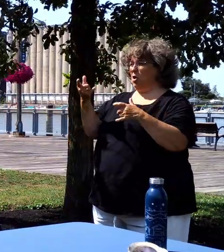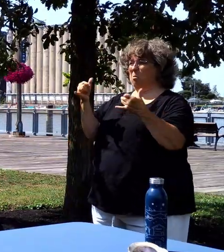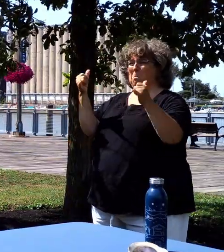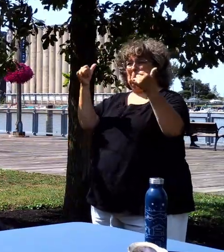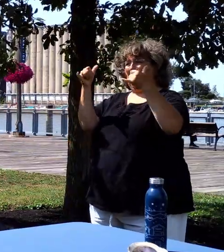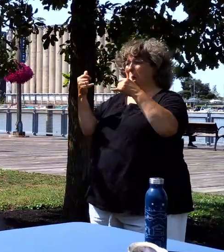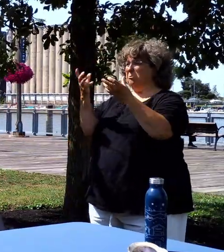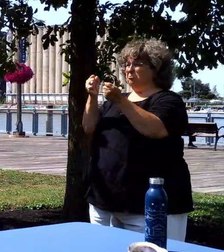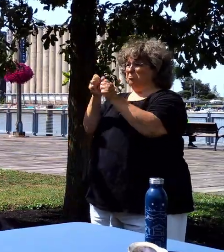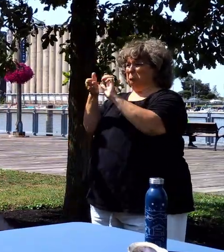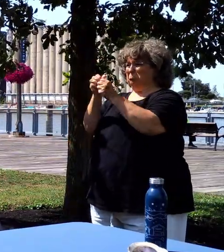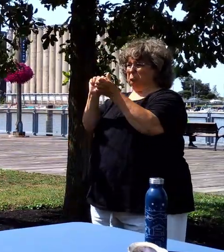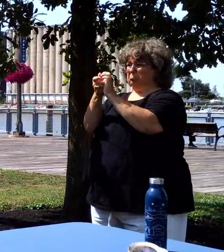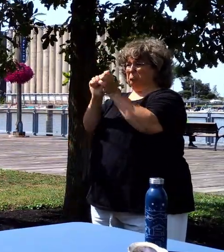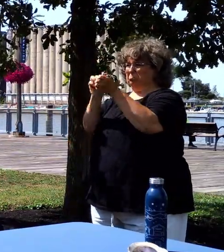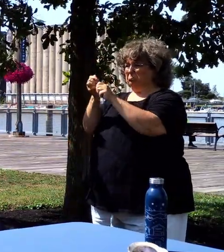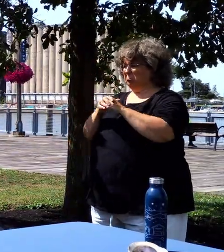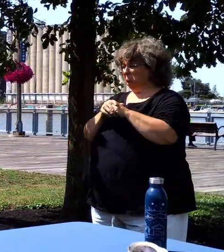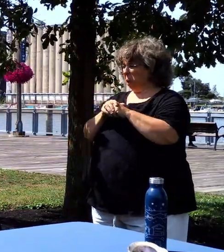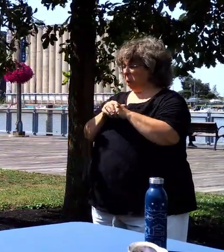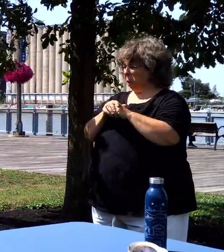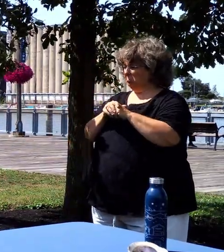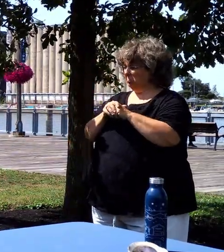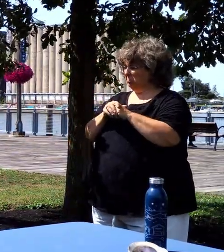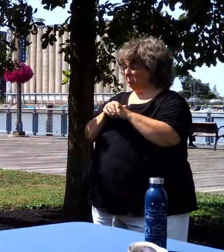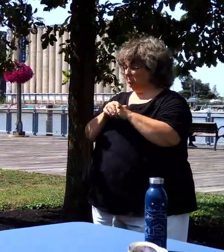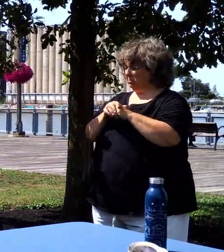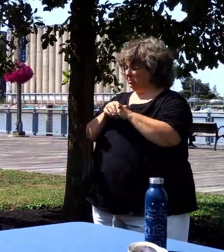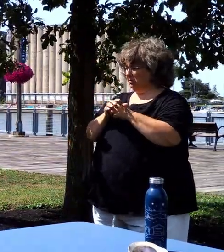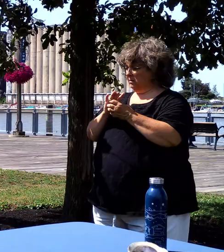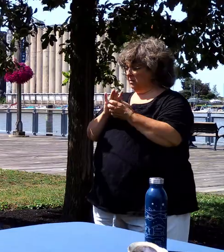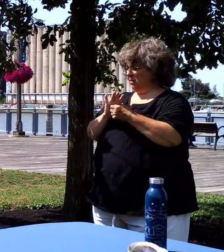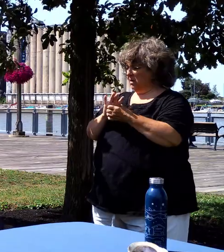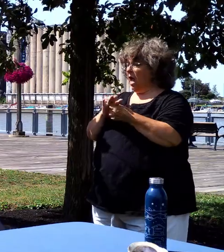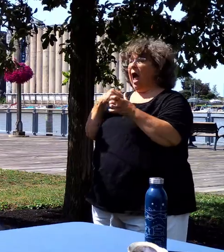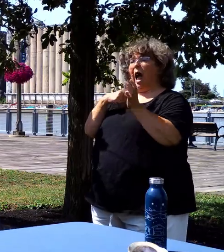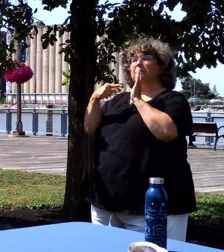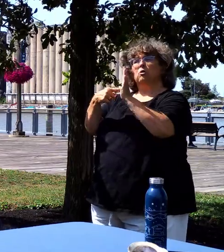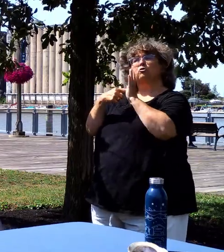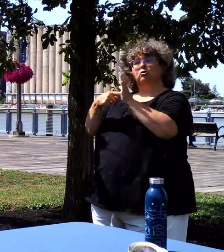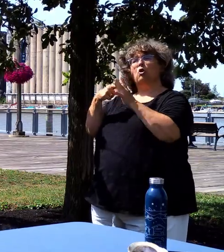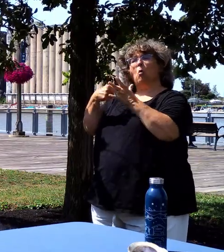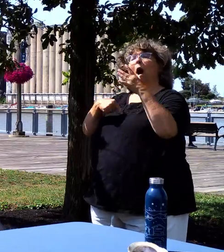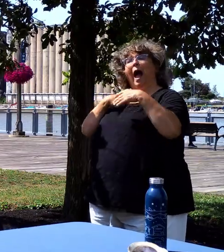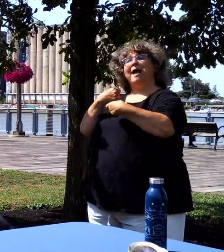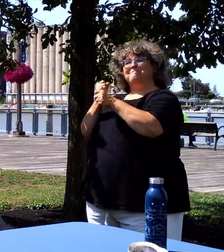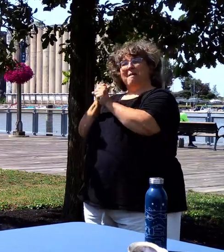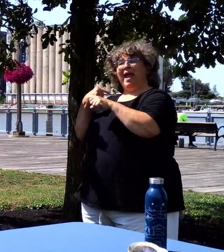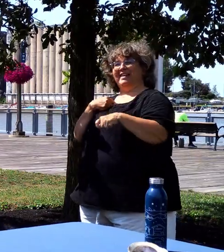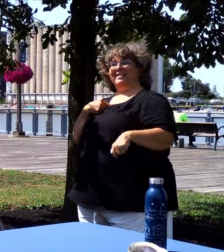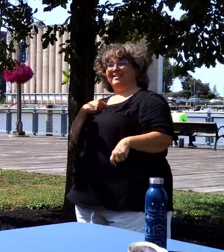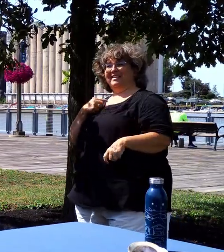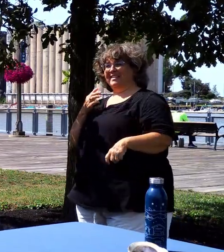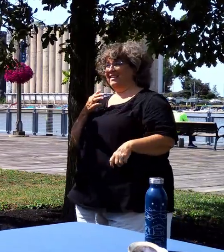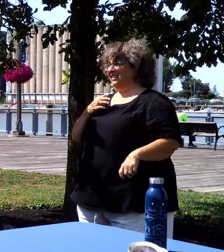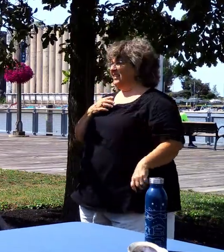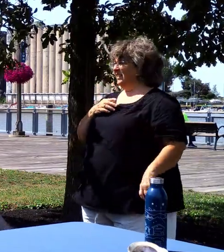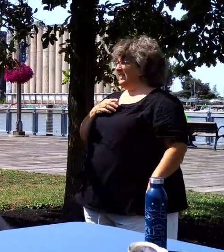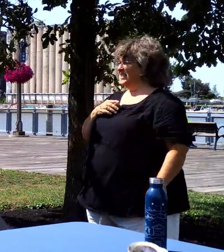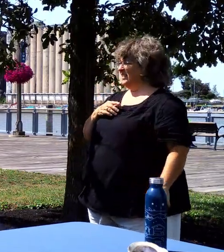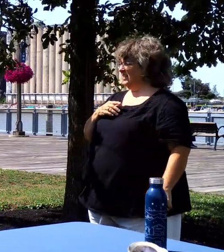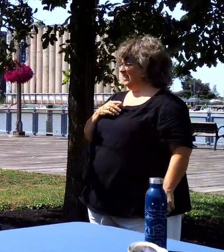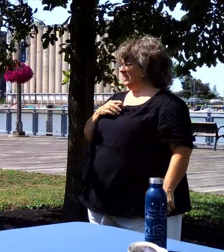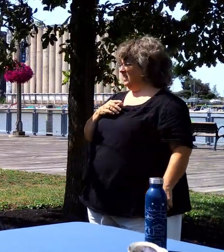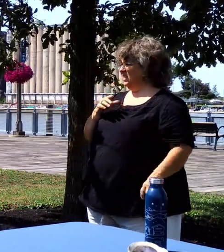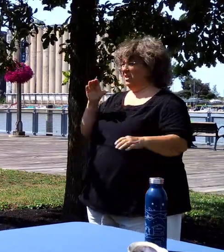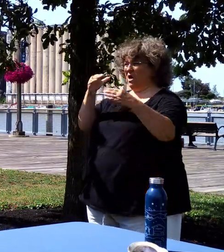little. And friends, while you're getting your Play-Doh warmed up, I'm going to show you some of the things that I made already with mine.